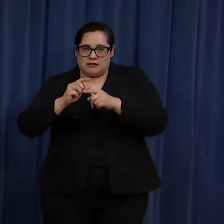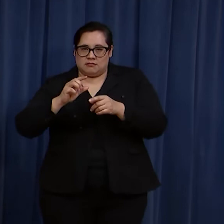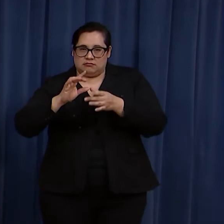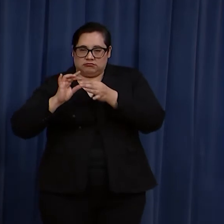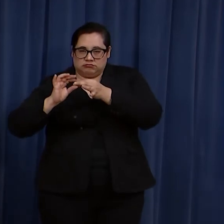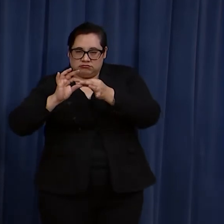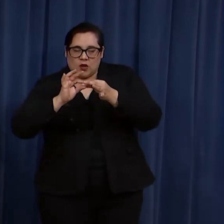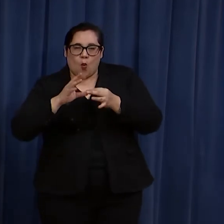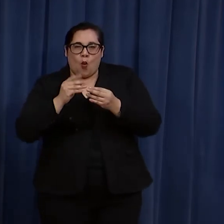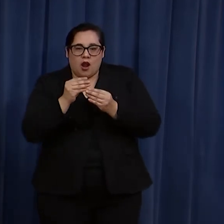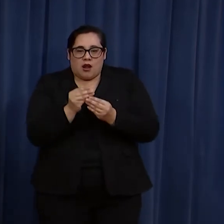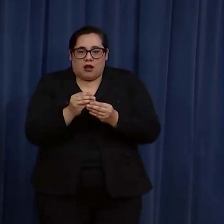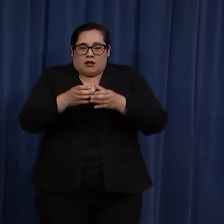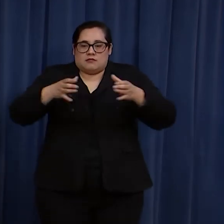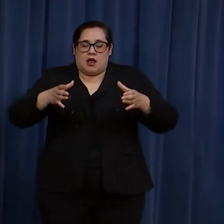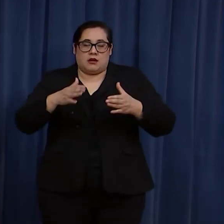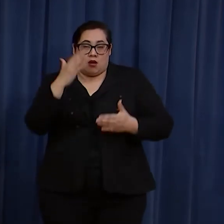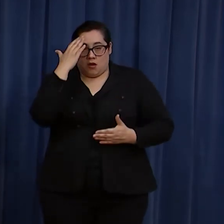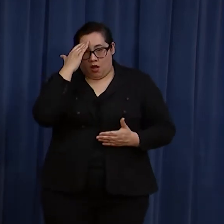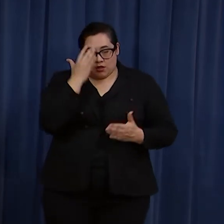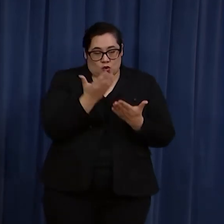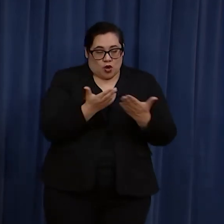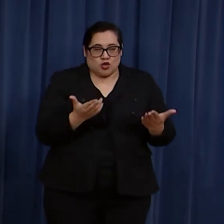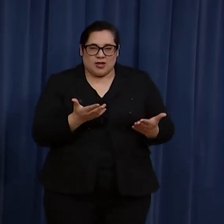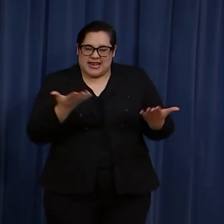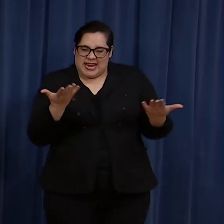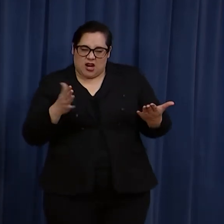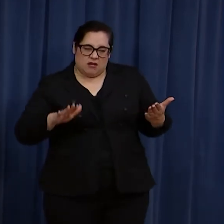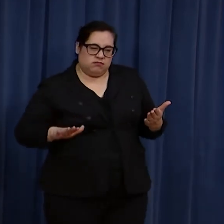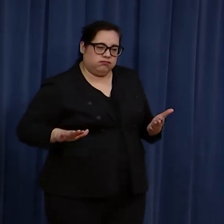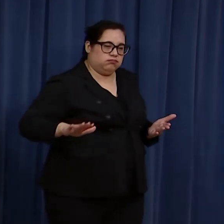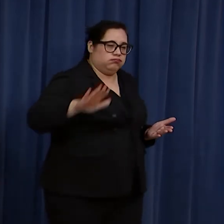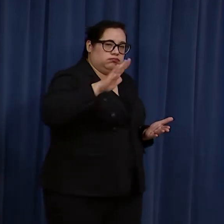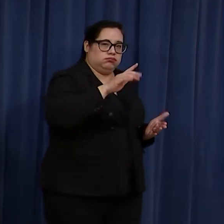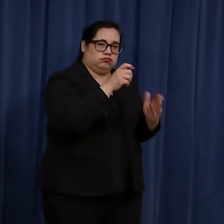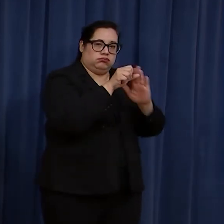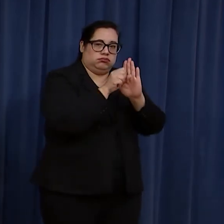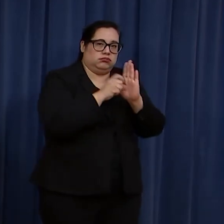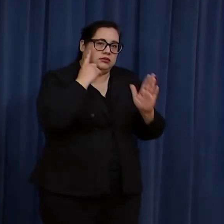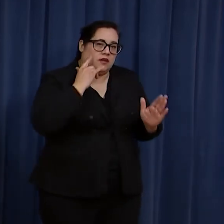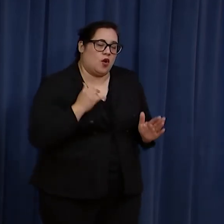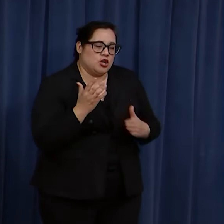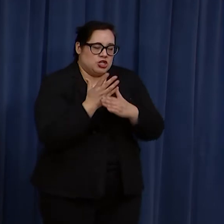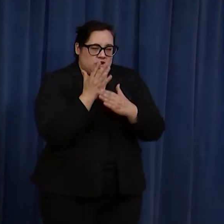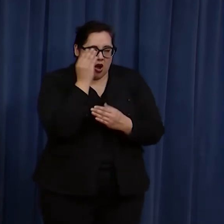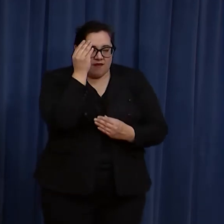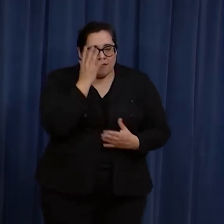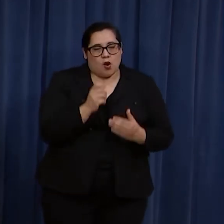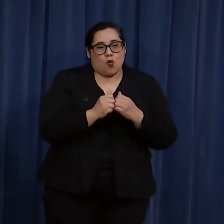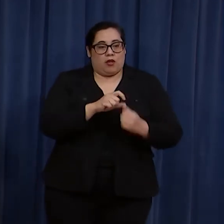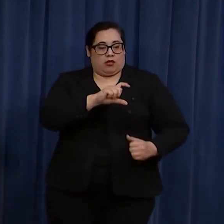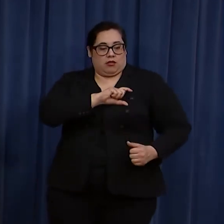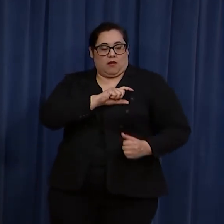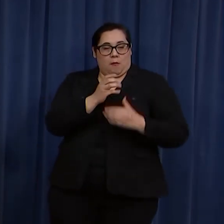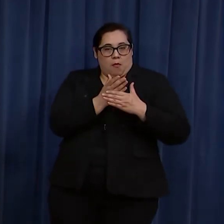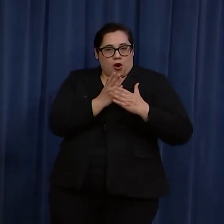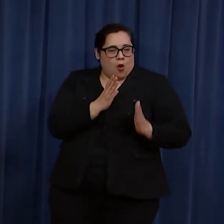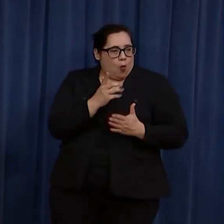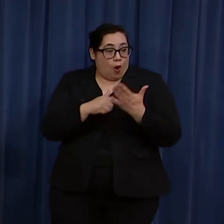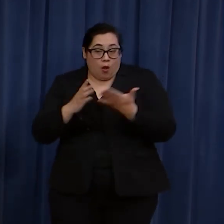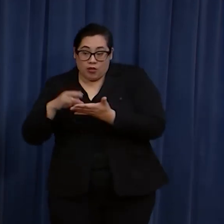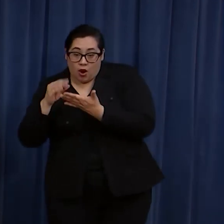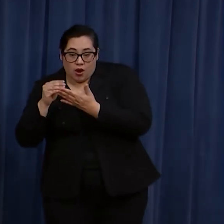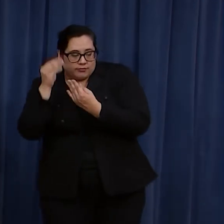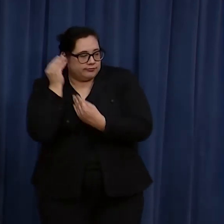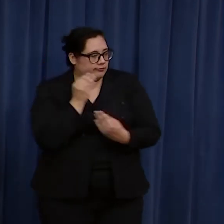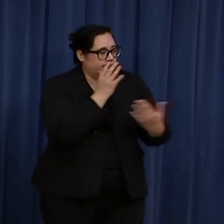expand knowledge and resources here and up and down the state. We're sharing information with our law enforcement partners on what we learn.